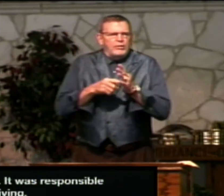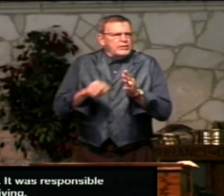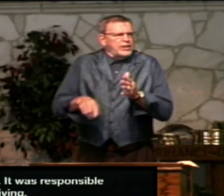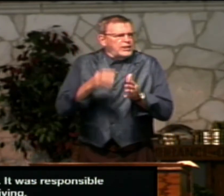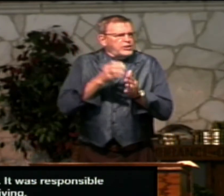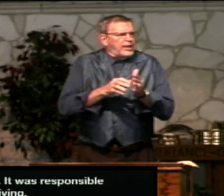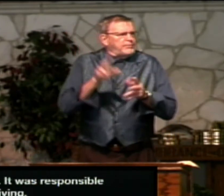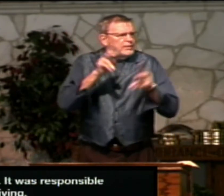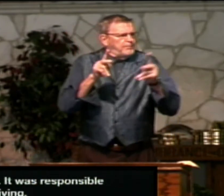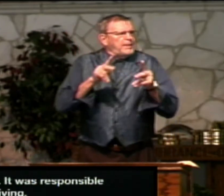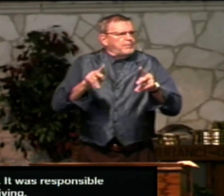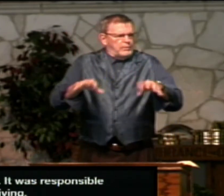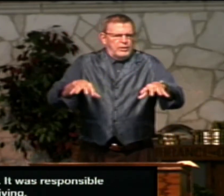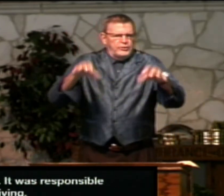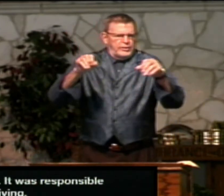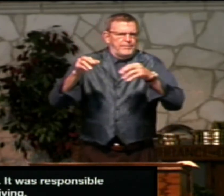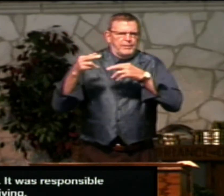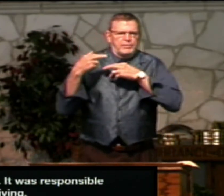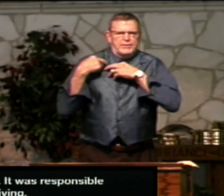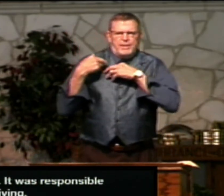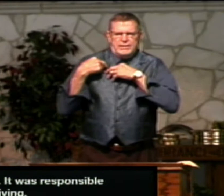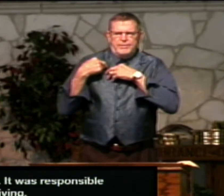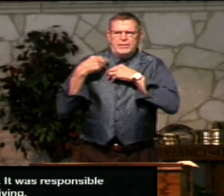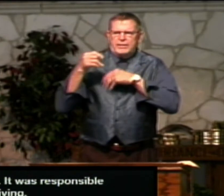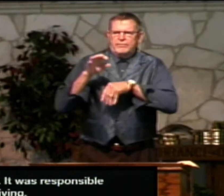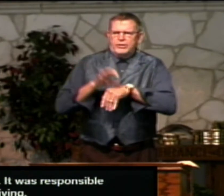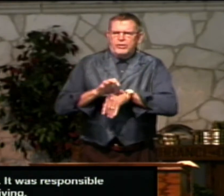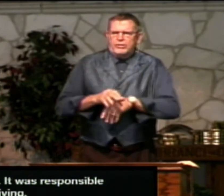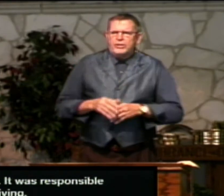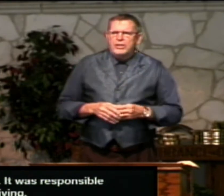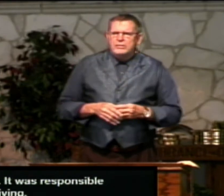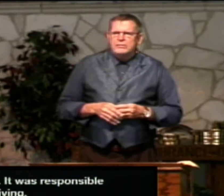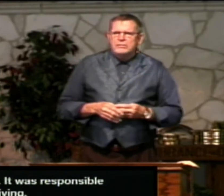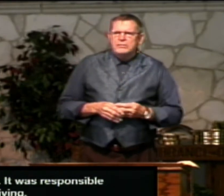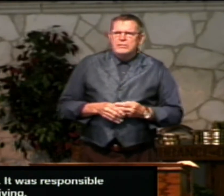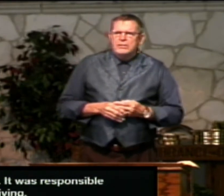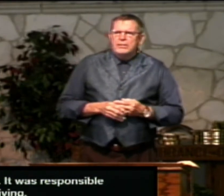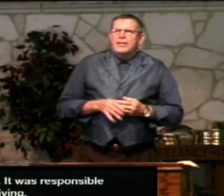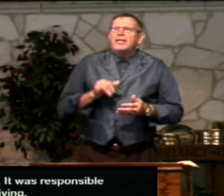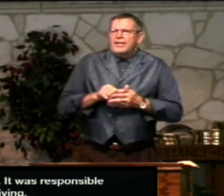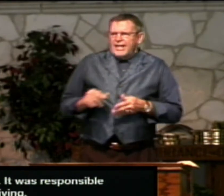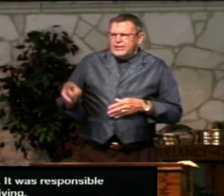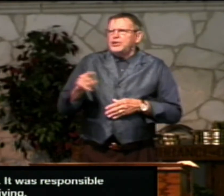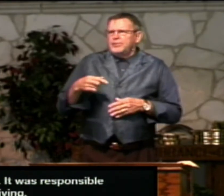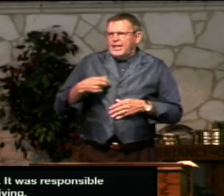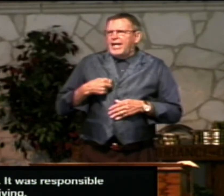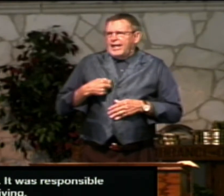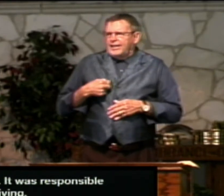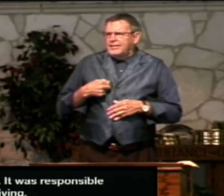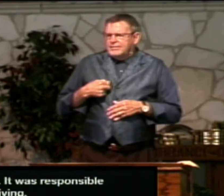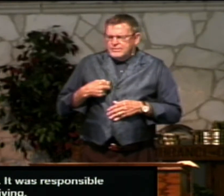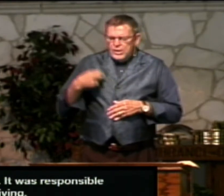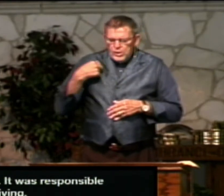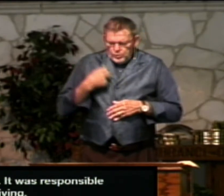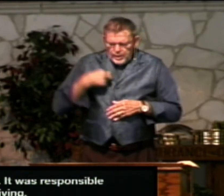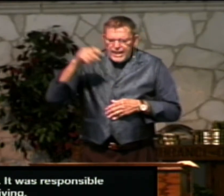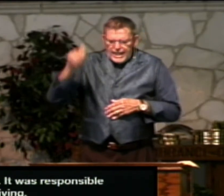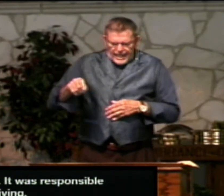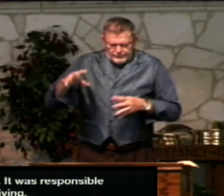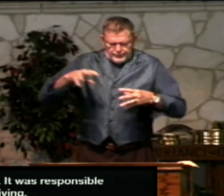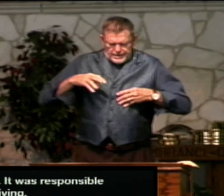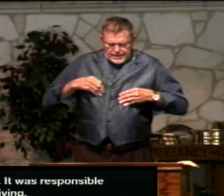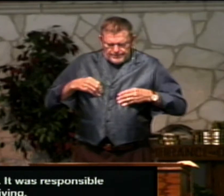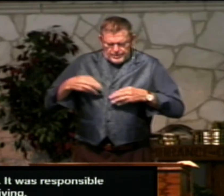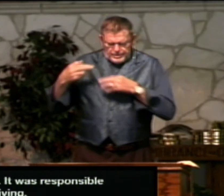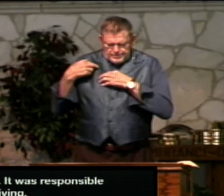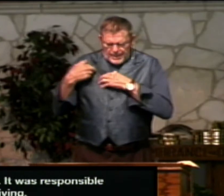But I noticed in this chapter the people took up the responsibility of the church. That's you and I. We